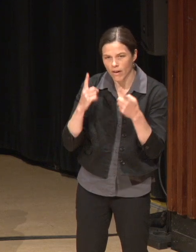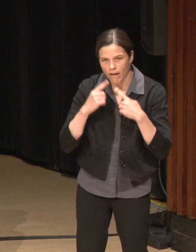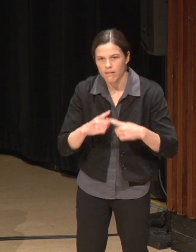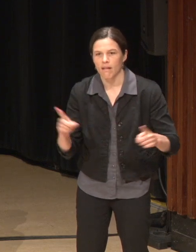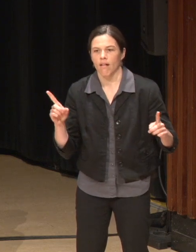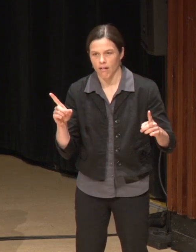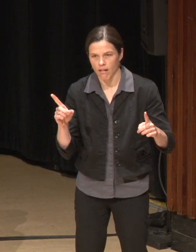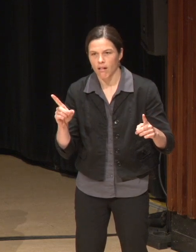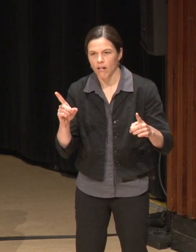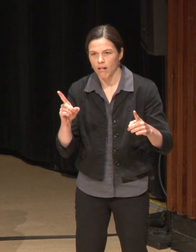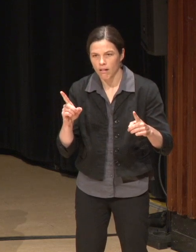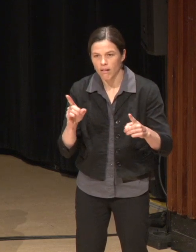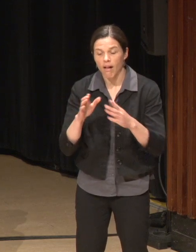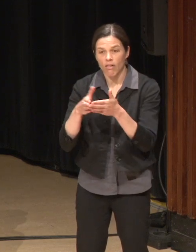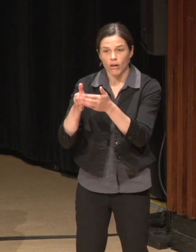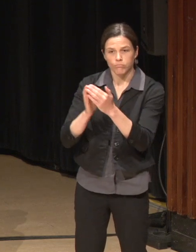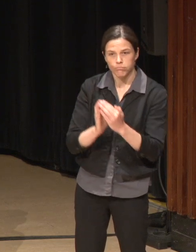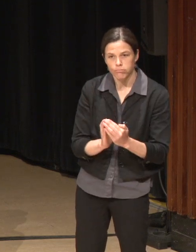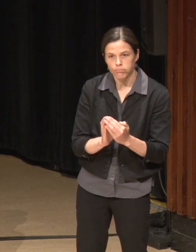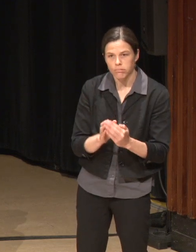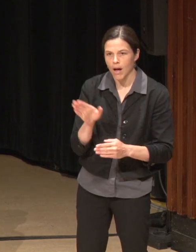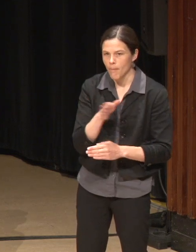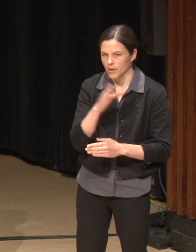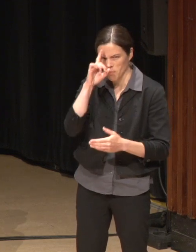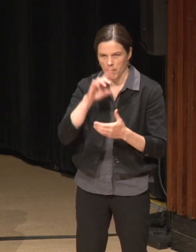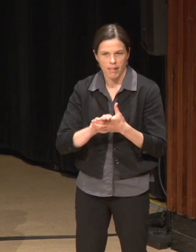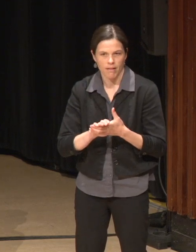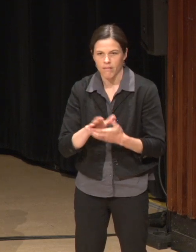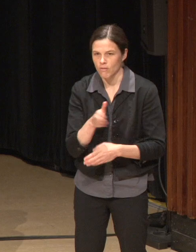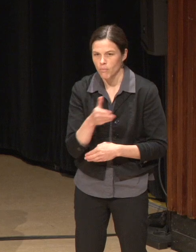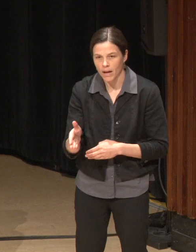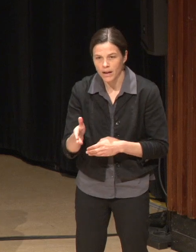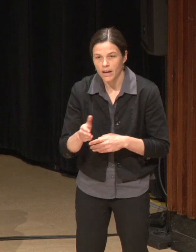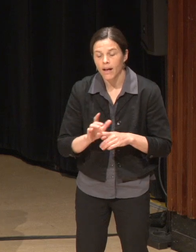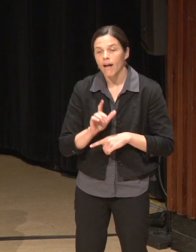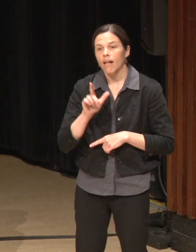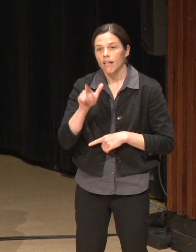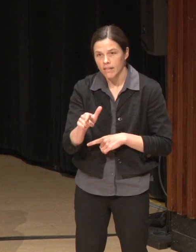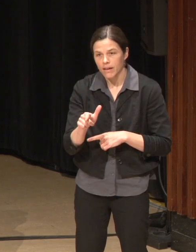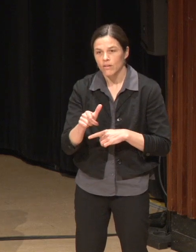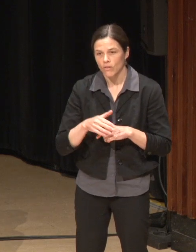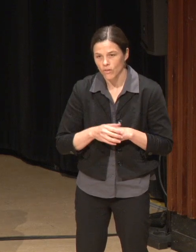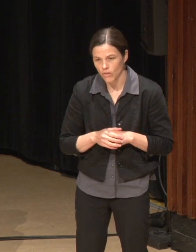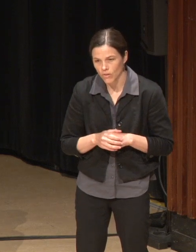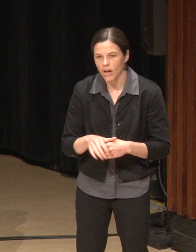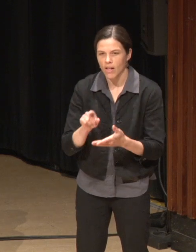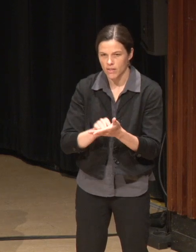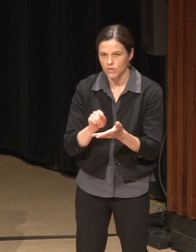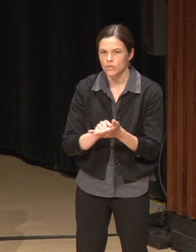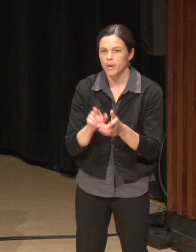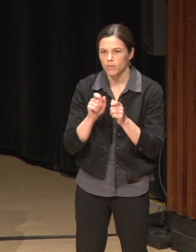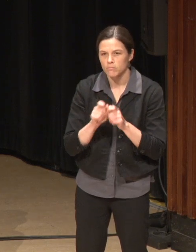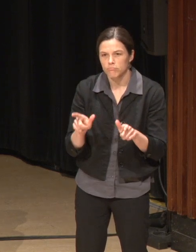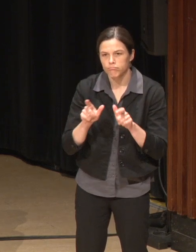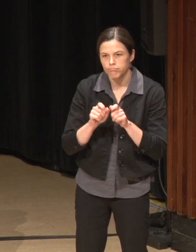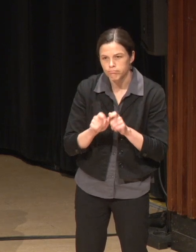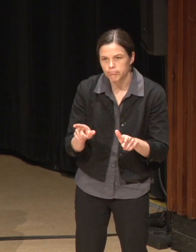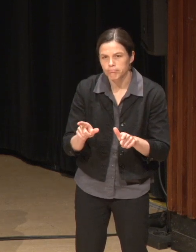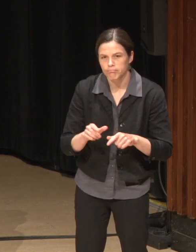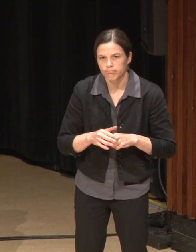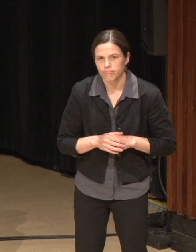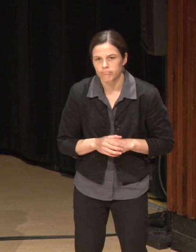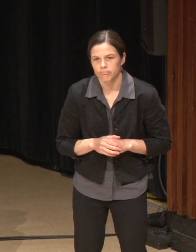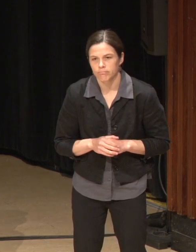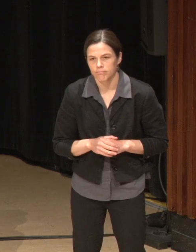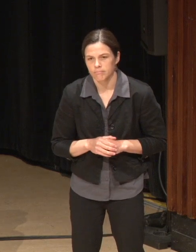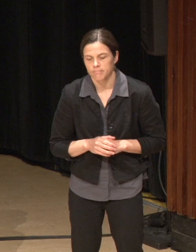of this mighty ship. But of course, nobody believed them until later in the day when the newspapers began to talk